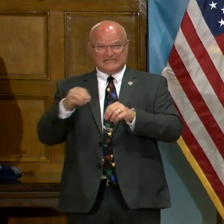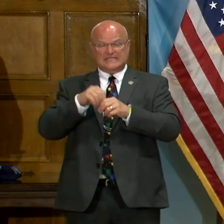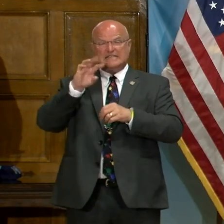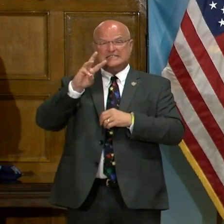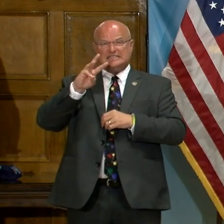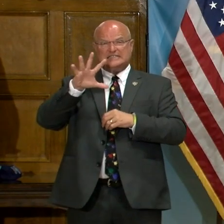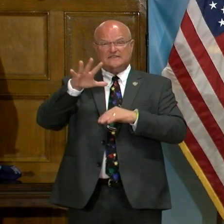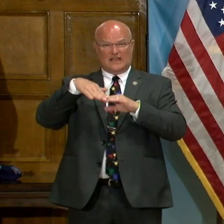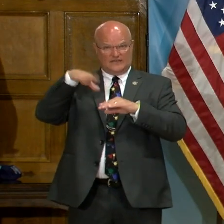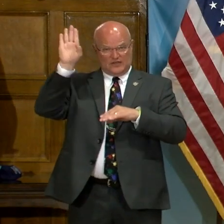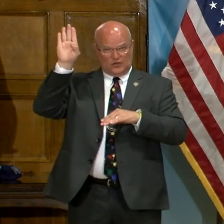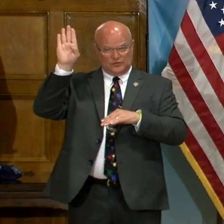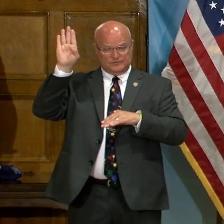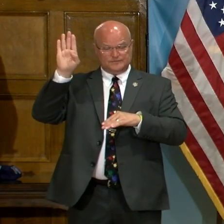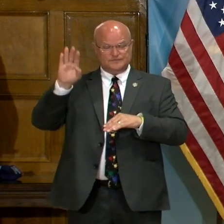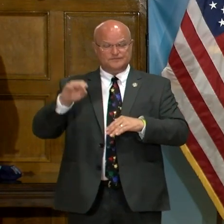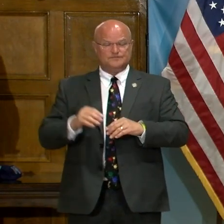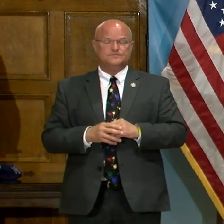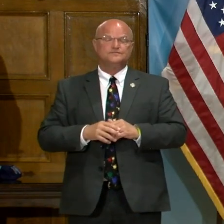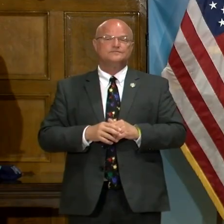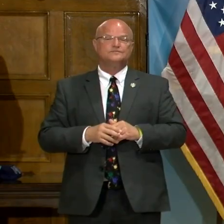are 65 and greater.